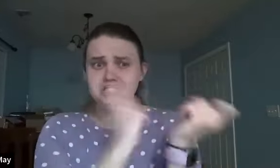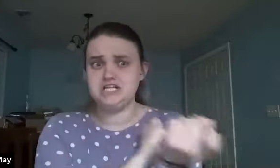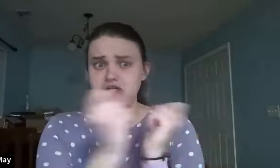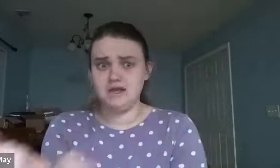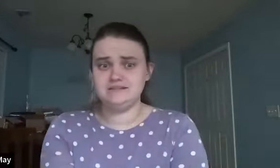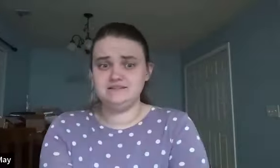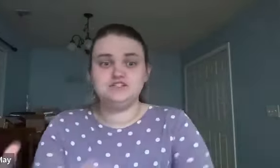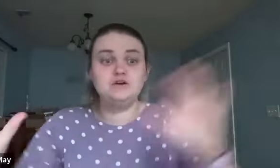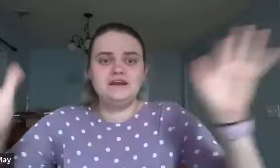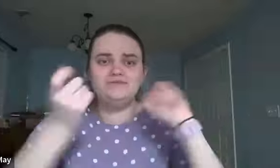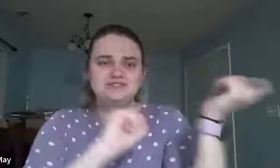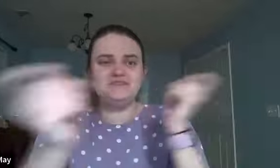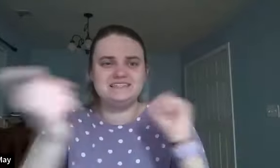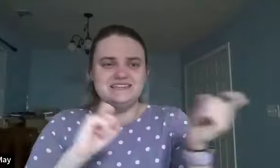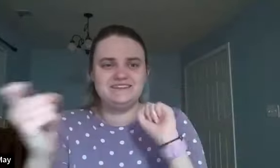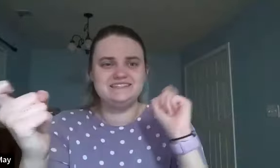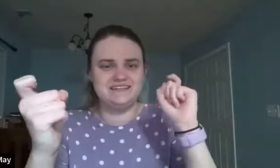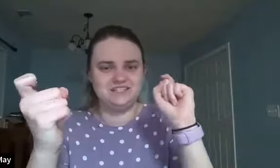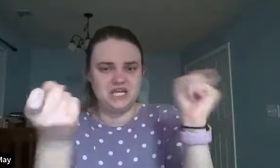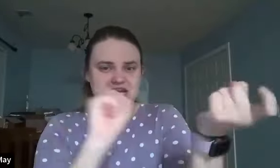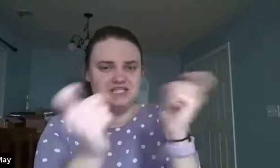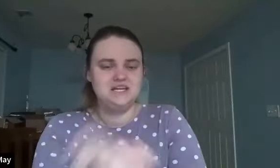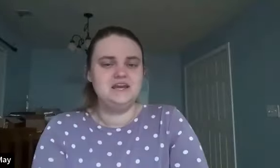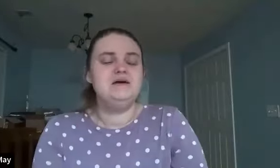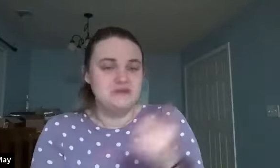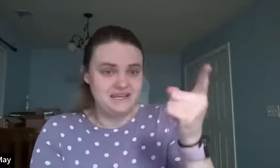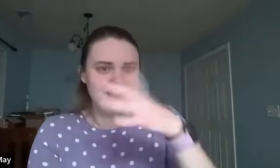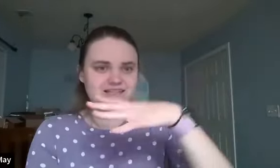change a lot. Sorry, I was doing this as like, this is like changed, but yeah, it's